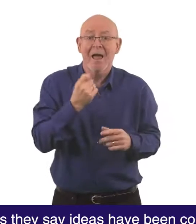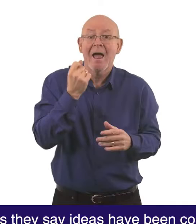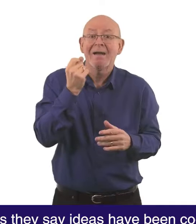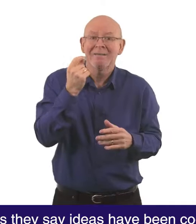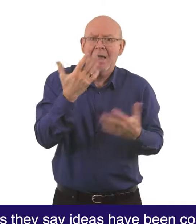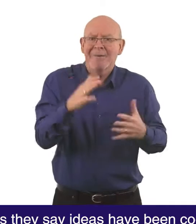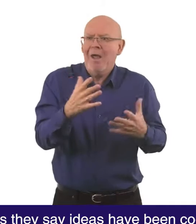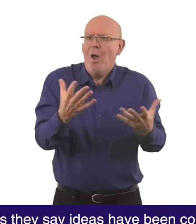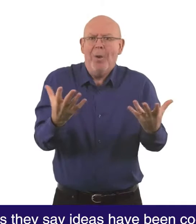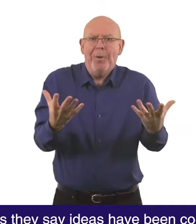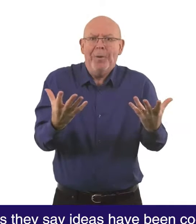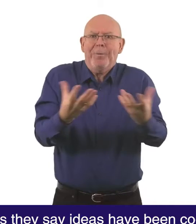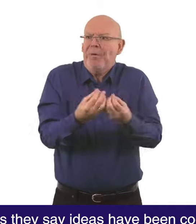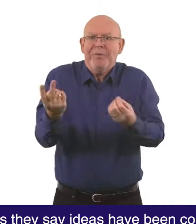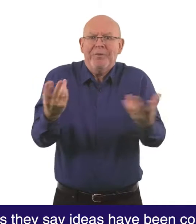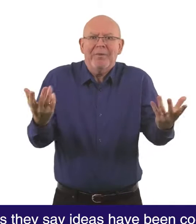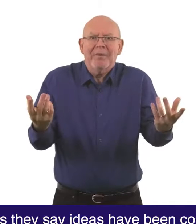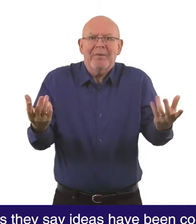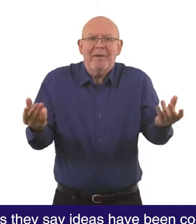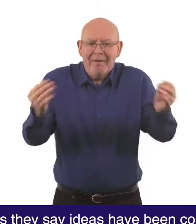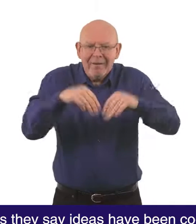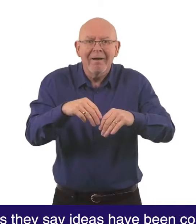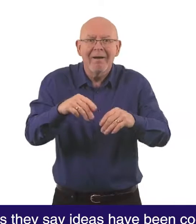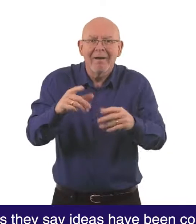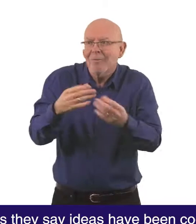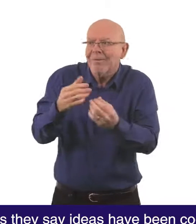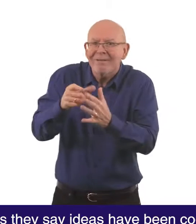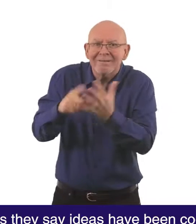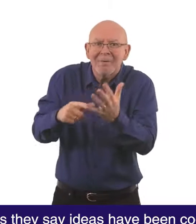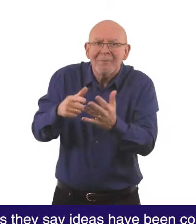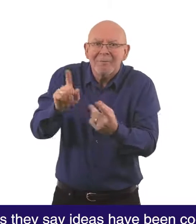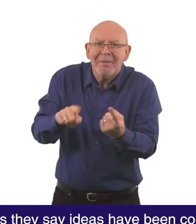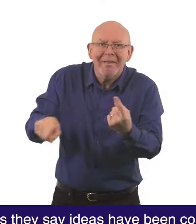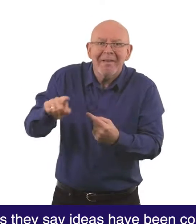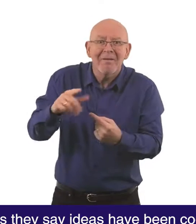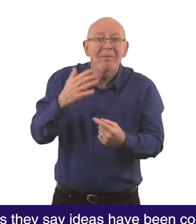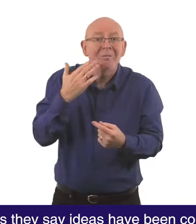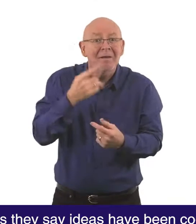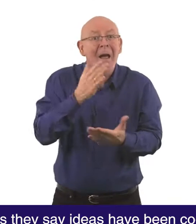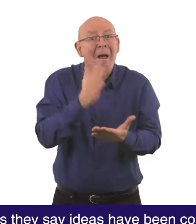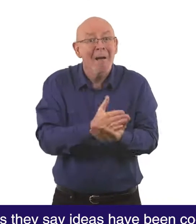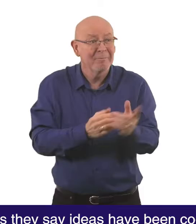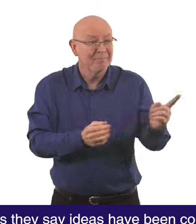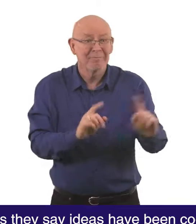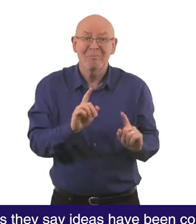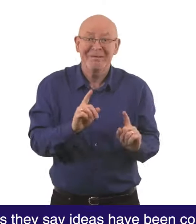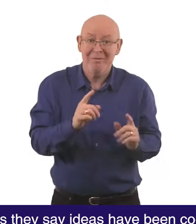Sometimes they say ideas have been co-produced with disabled people when all they've done is had a meeting.